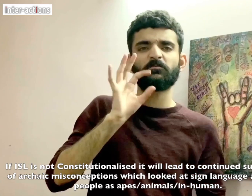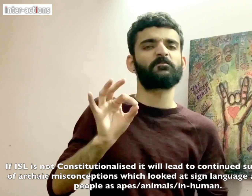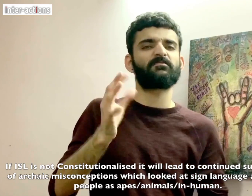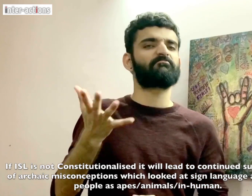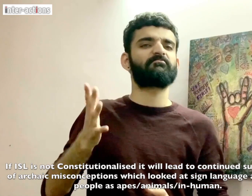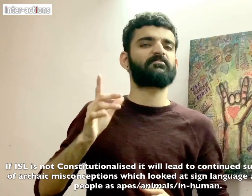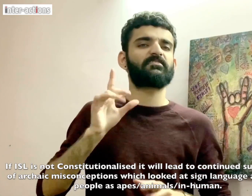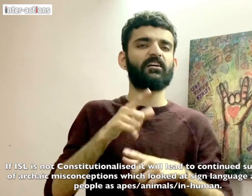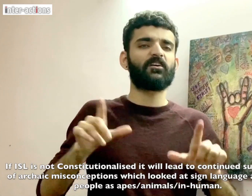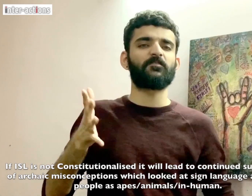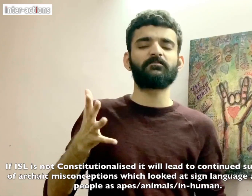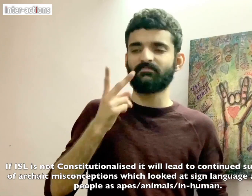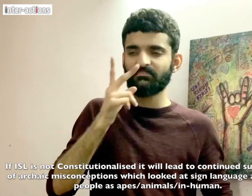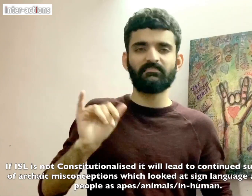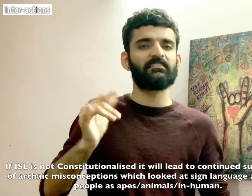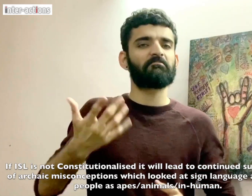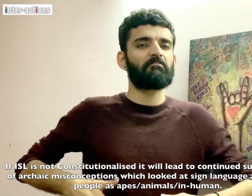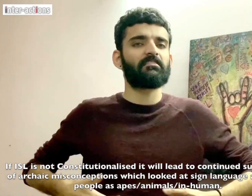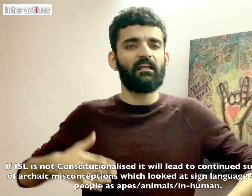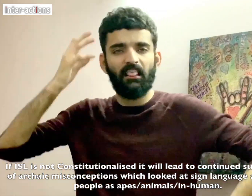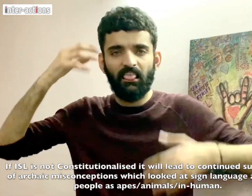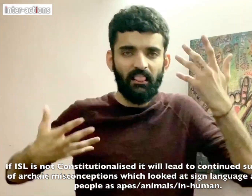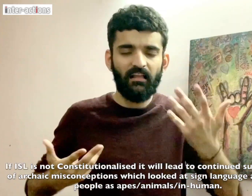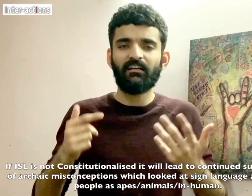as apes, animals, and inhuman.